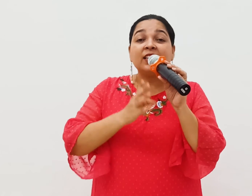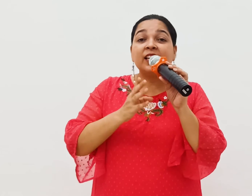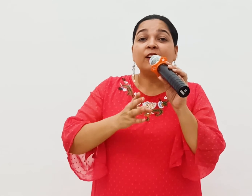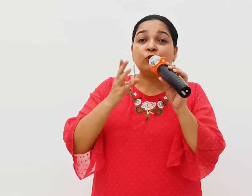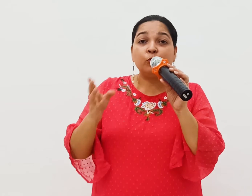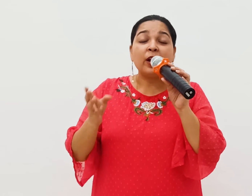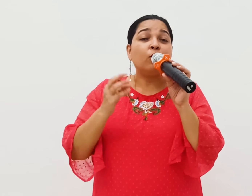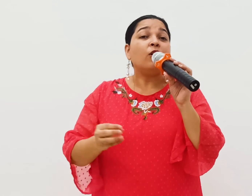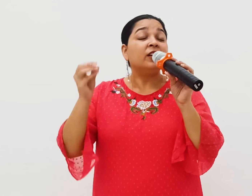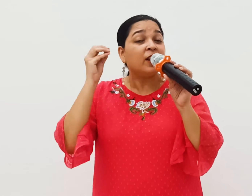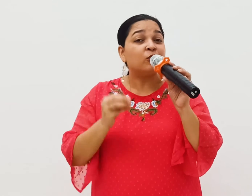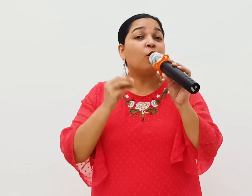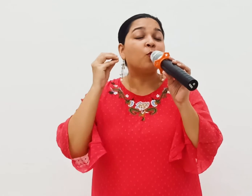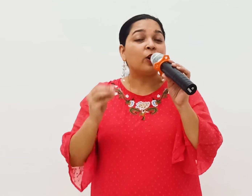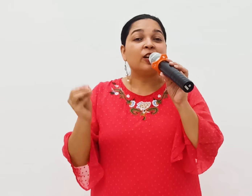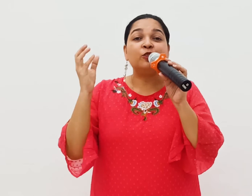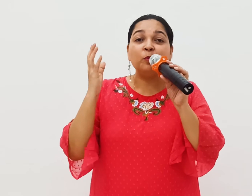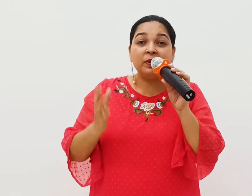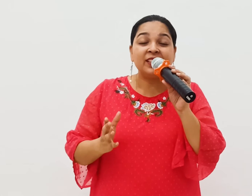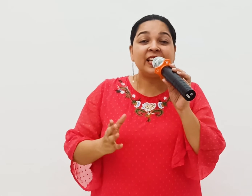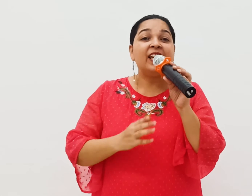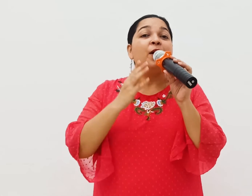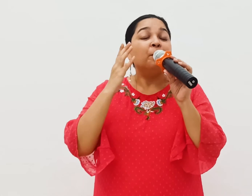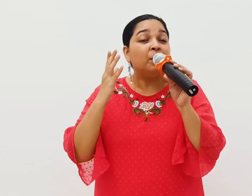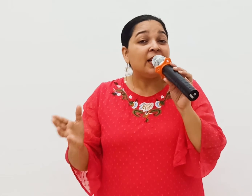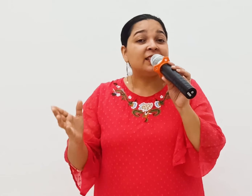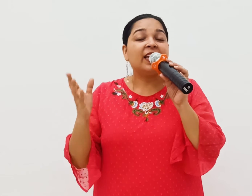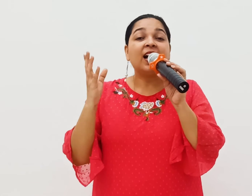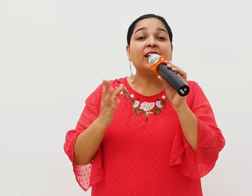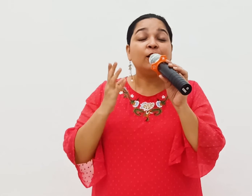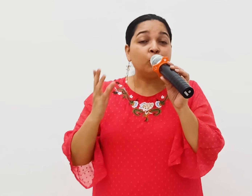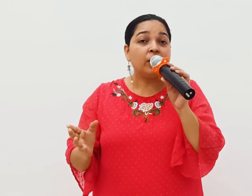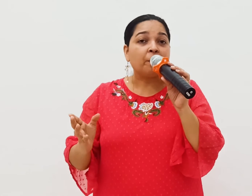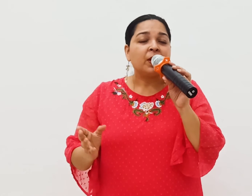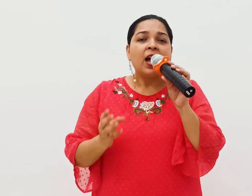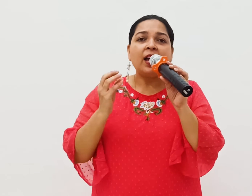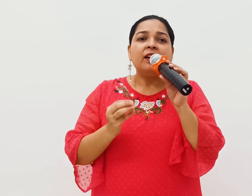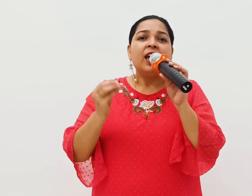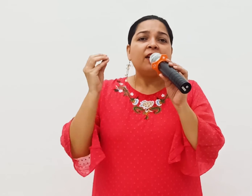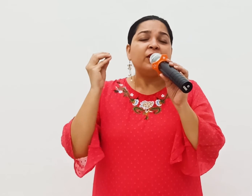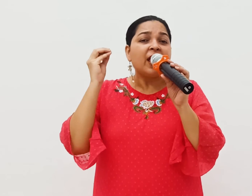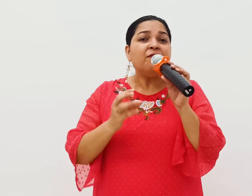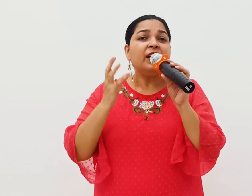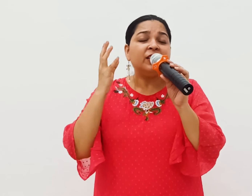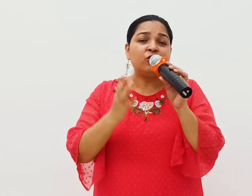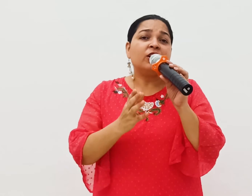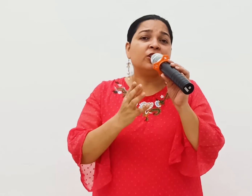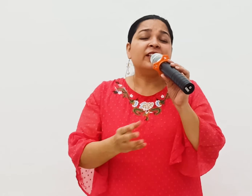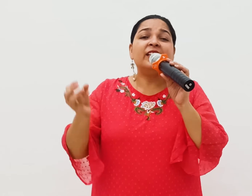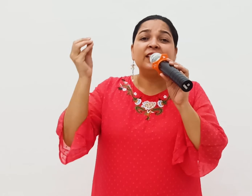God is asking us to do, and God does not want us to miss the blessing. Hallelujah. And with